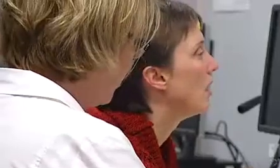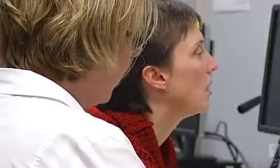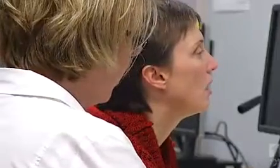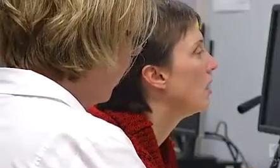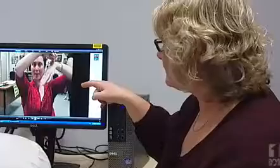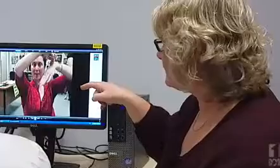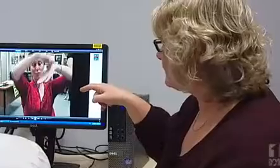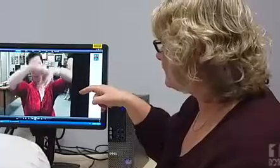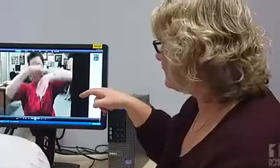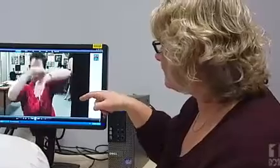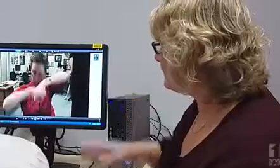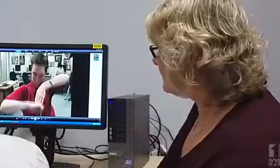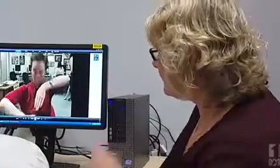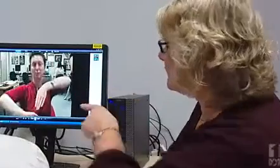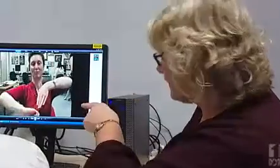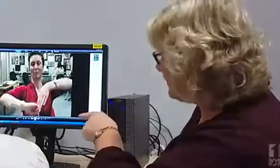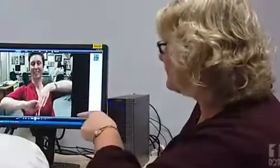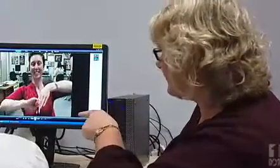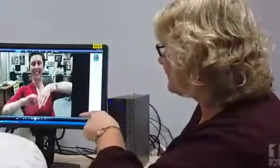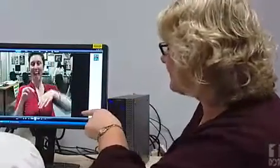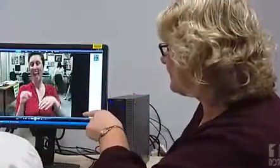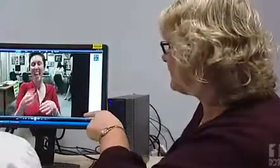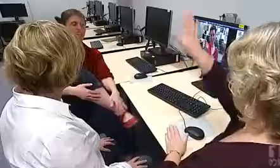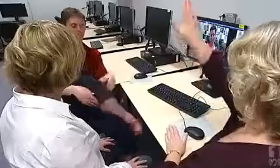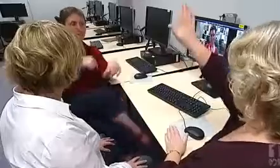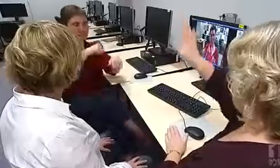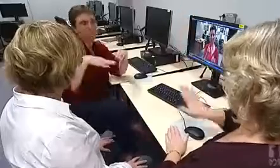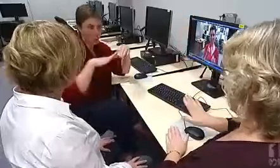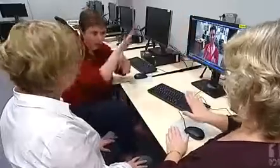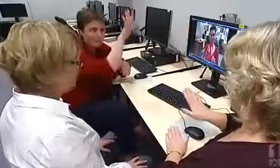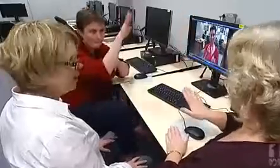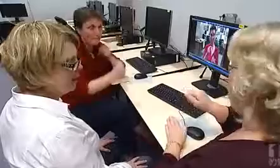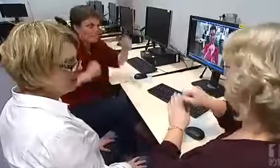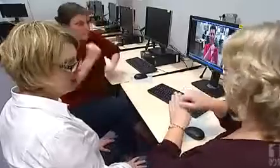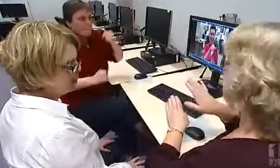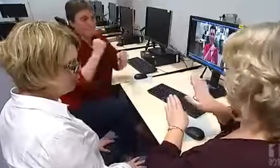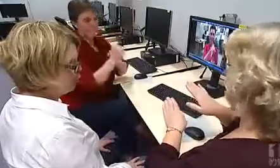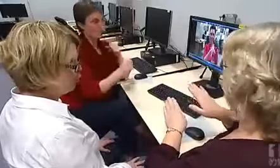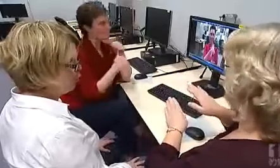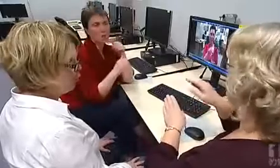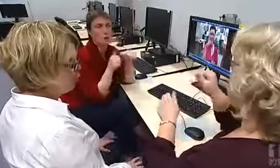going to be devastating for the deaf community. It's a little bit like going back to the old days for us. It's a huge,